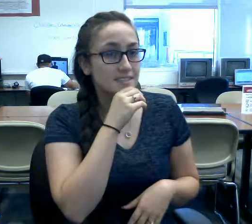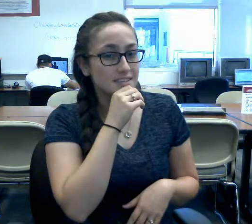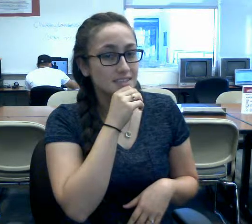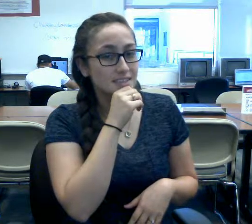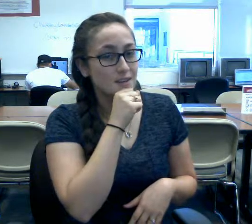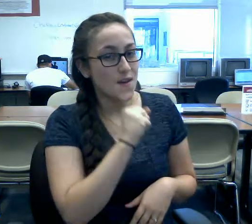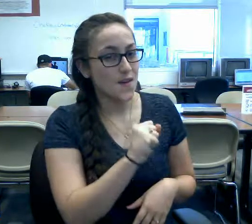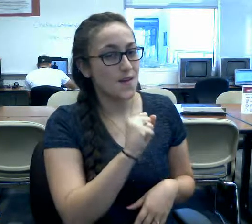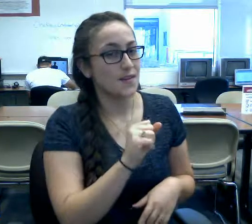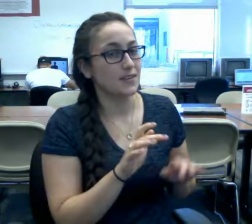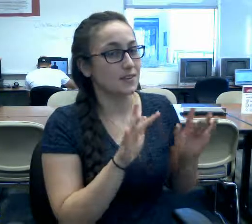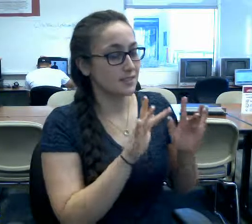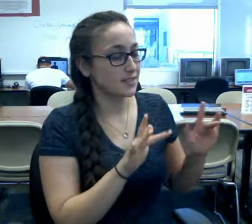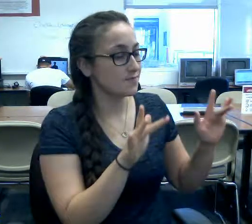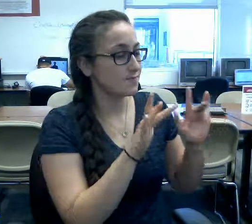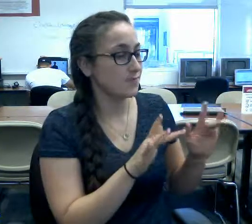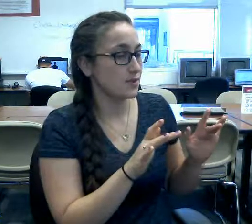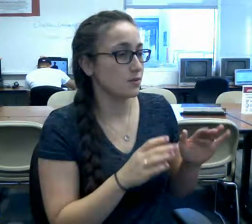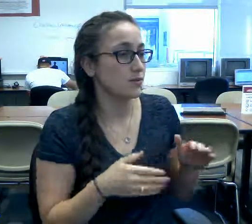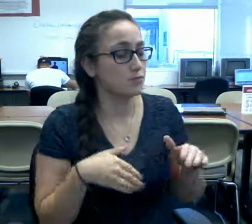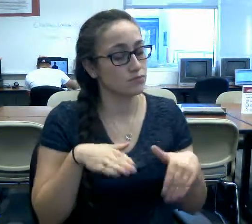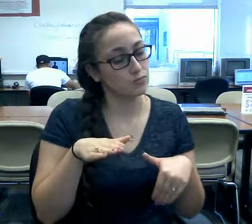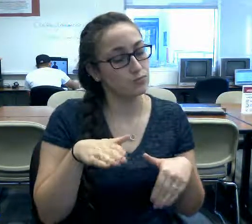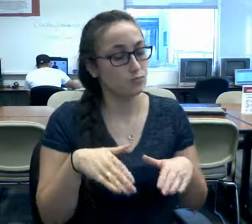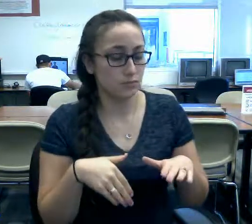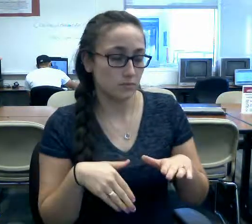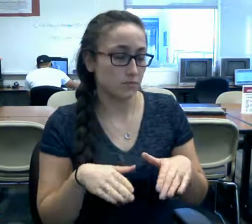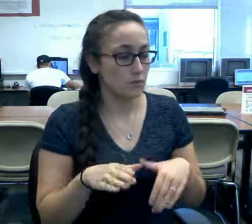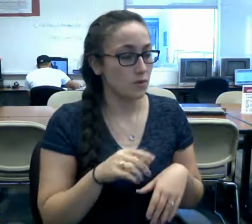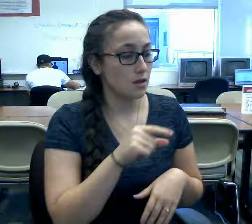presentation. Okay, personal discovery.